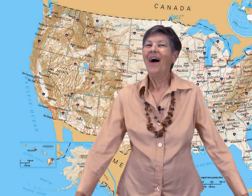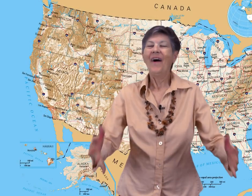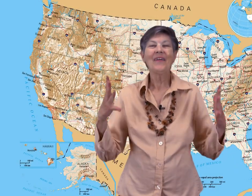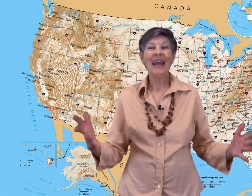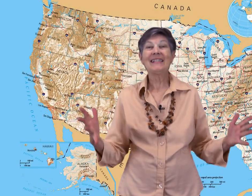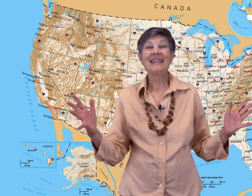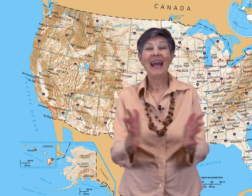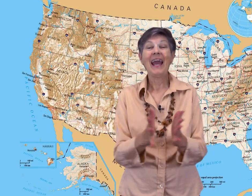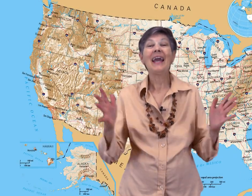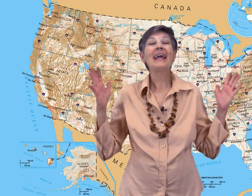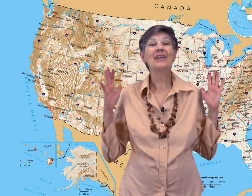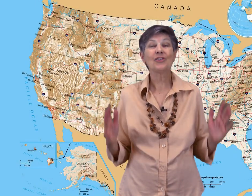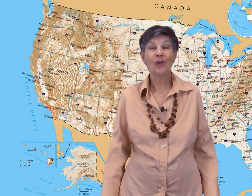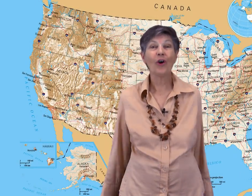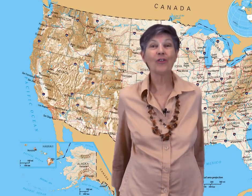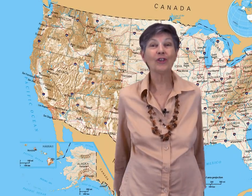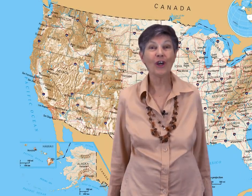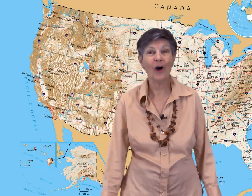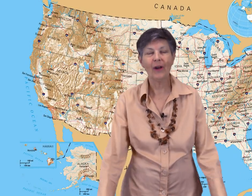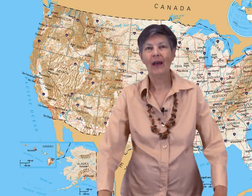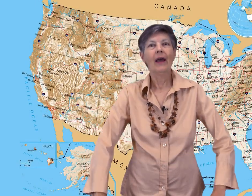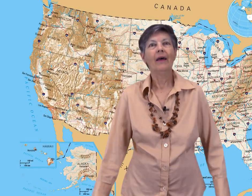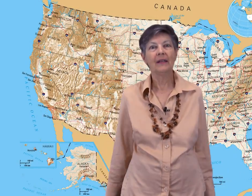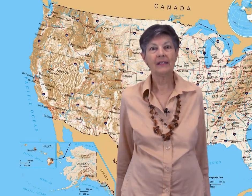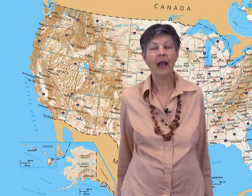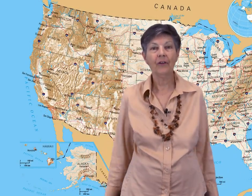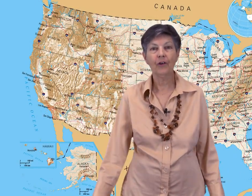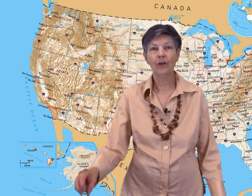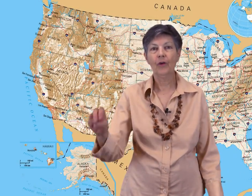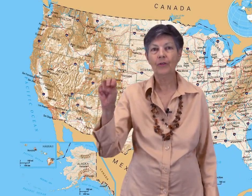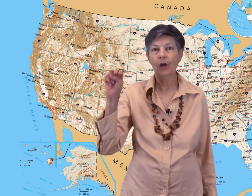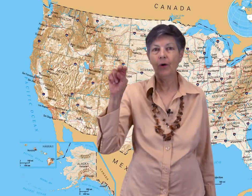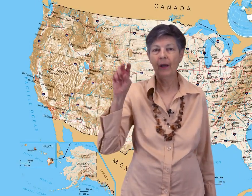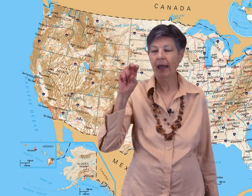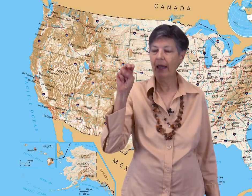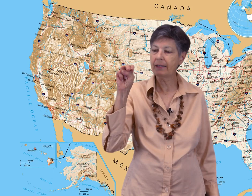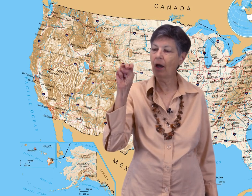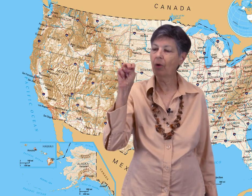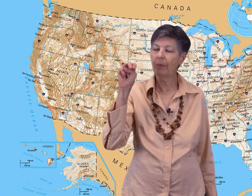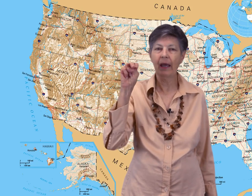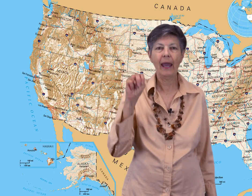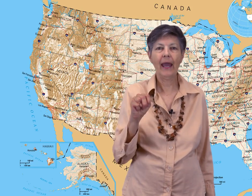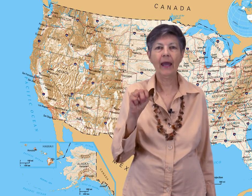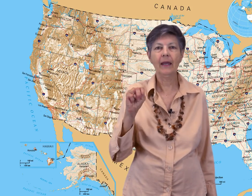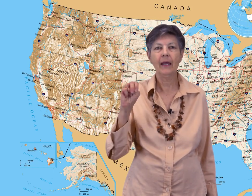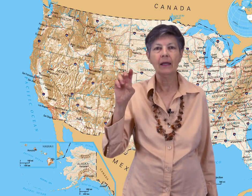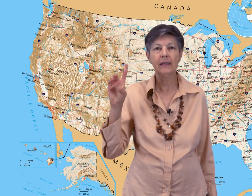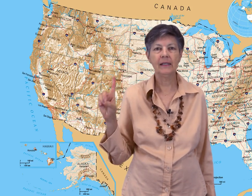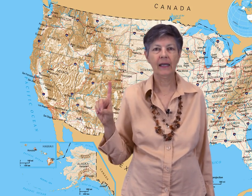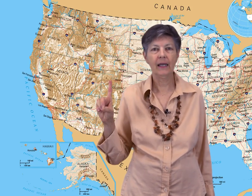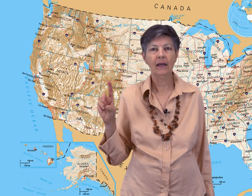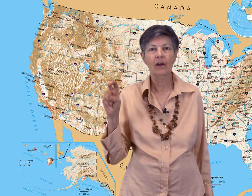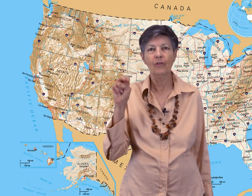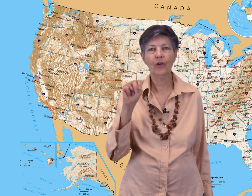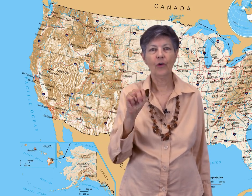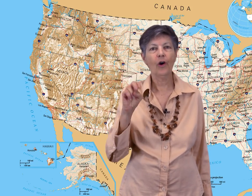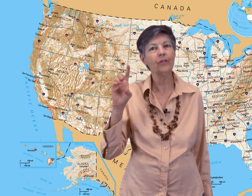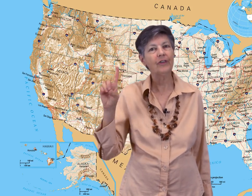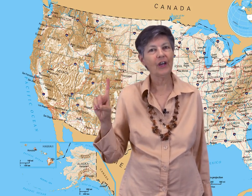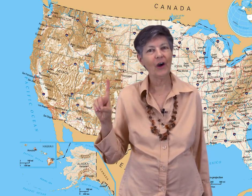too. Okay, today is North Dakota, and the sign for North Dakota, ASL, would be ND for North